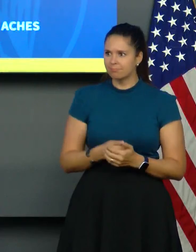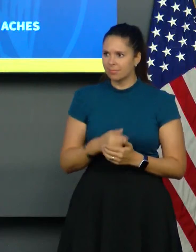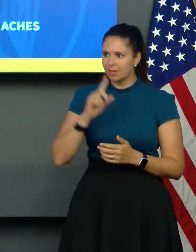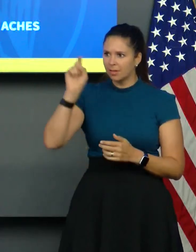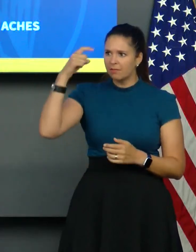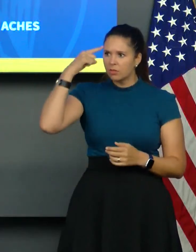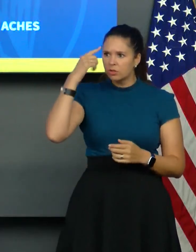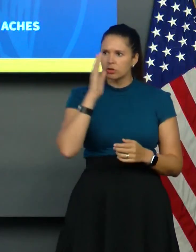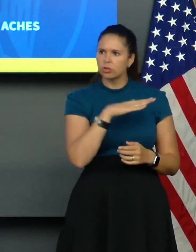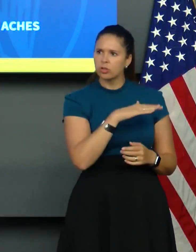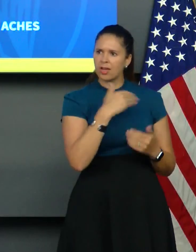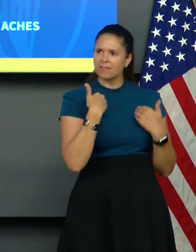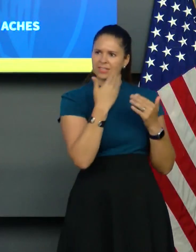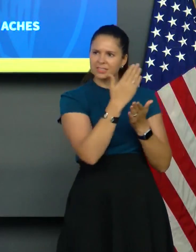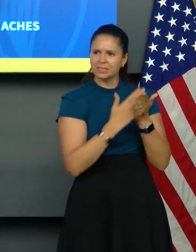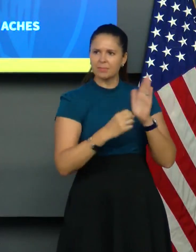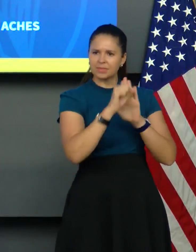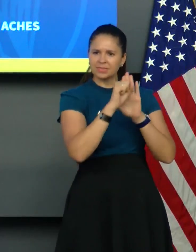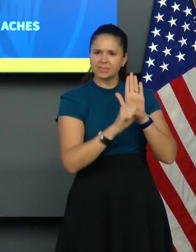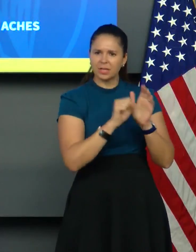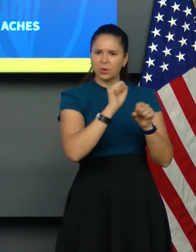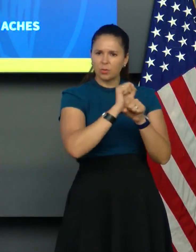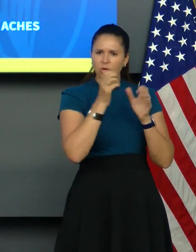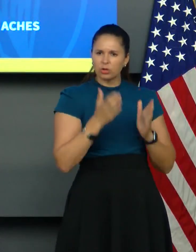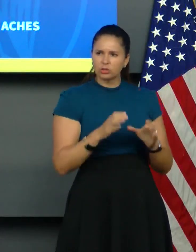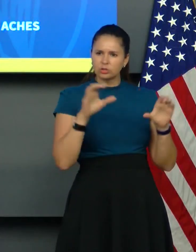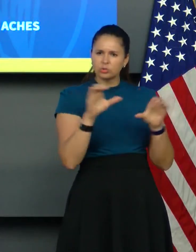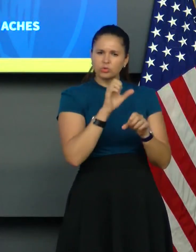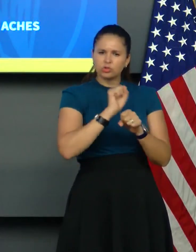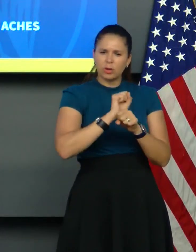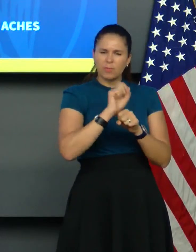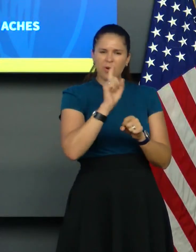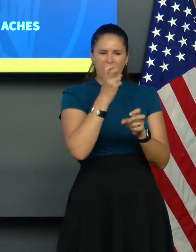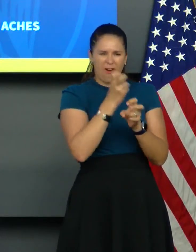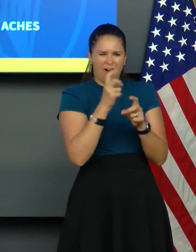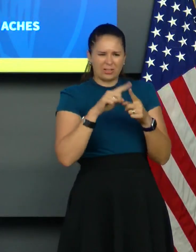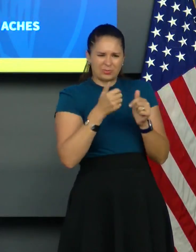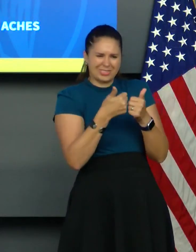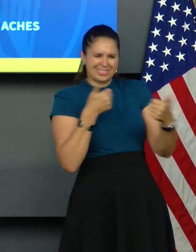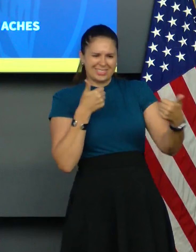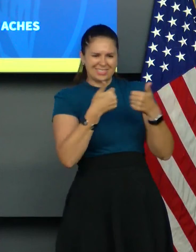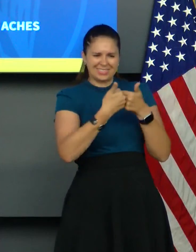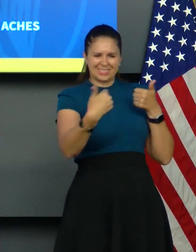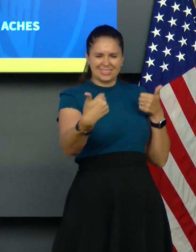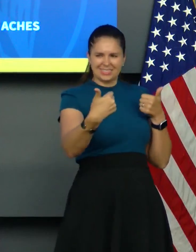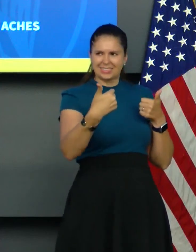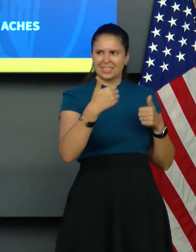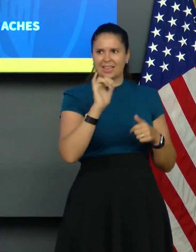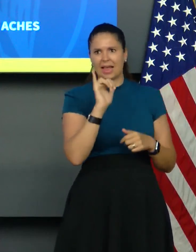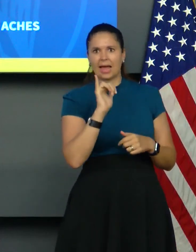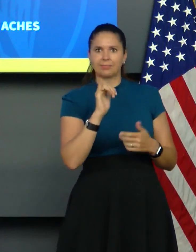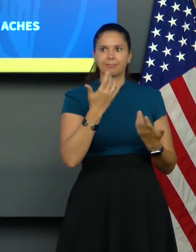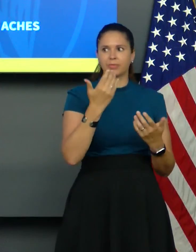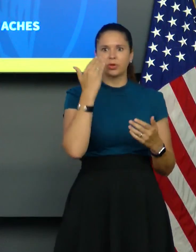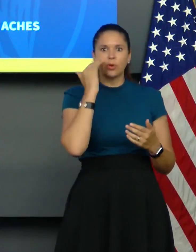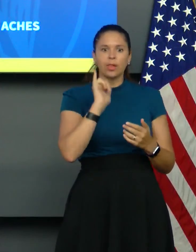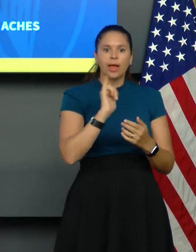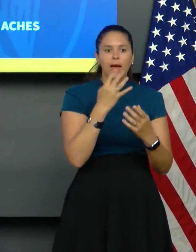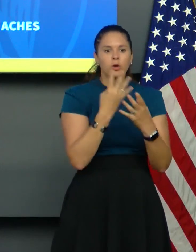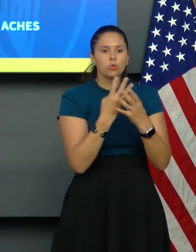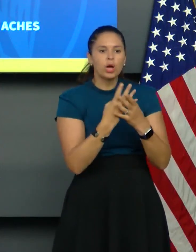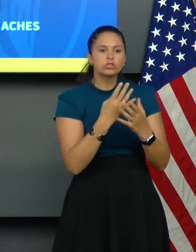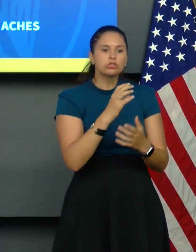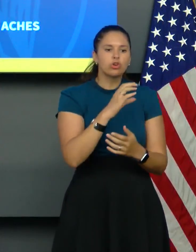Governor, there are some state workers who do jobs where it's hard to distance from, like, I'm thinking correctional